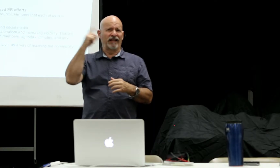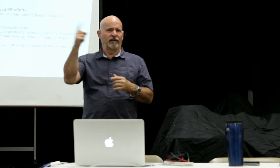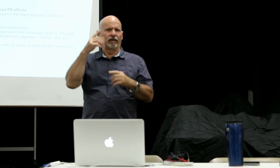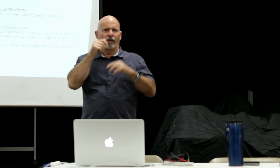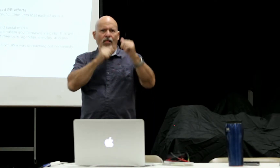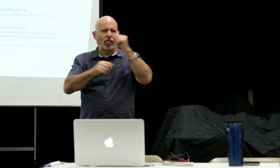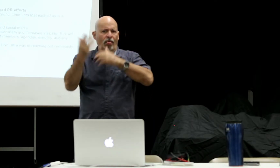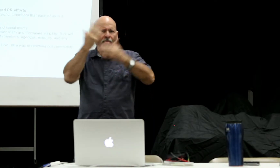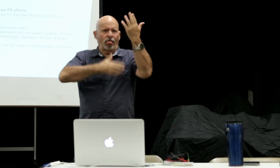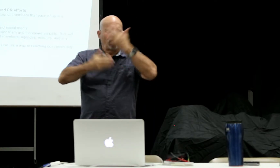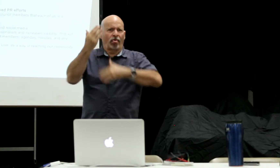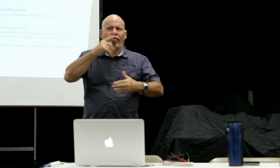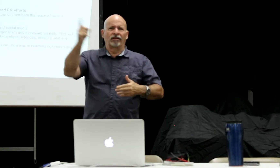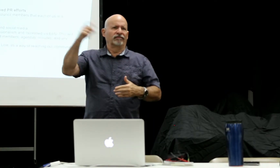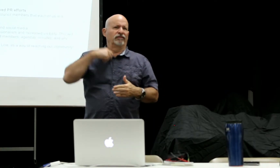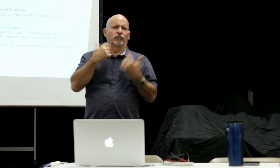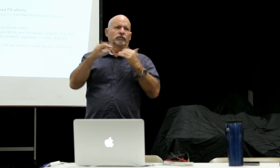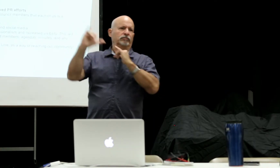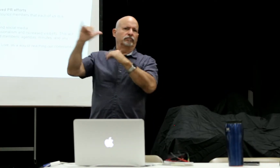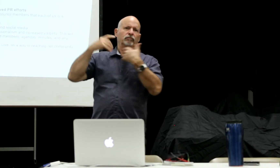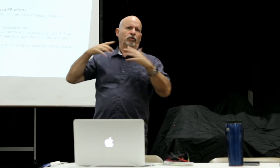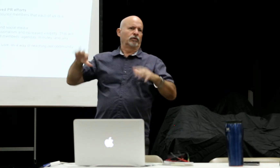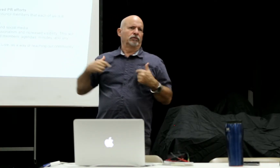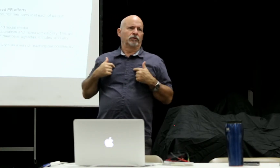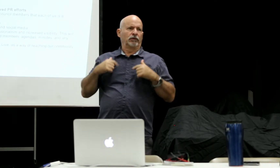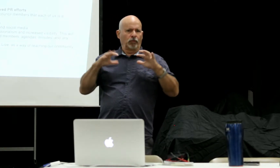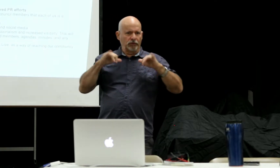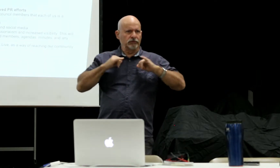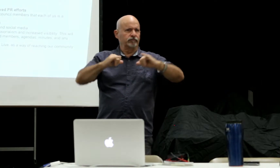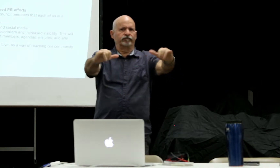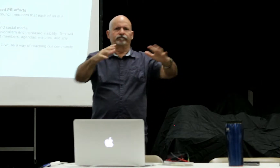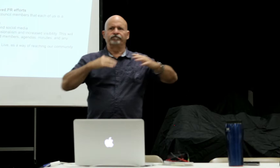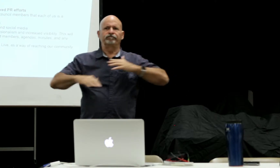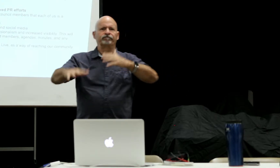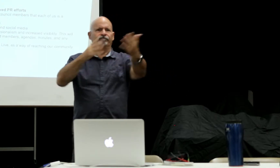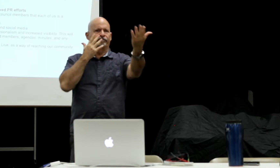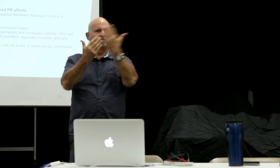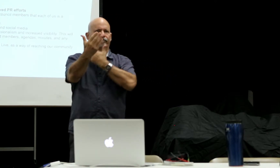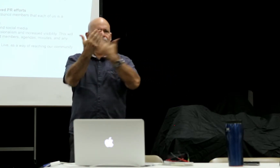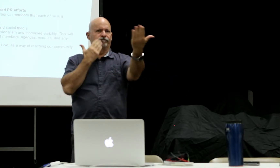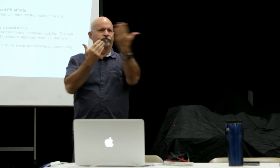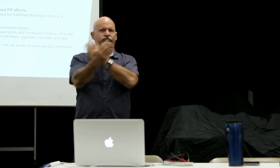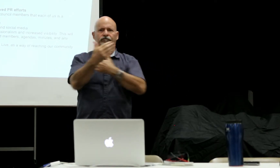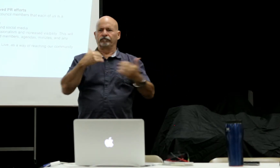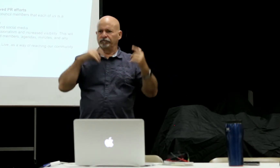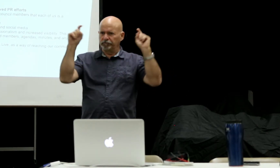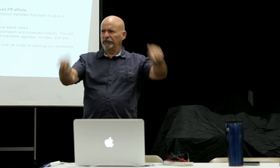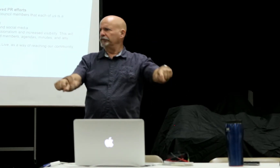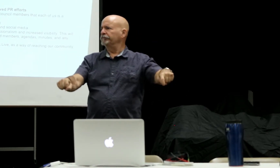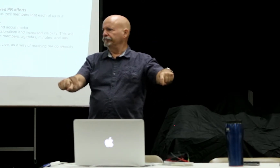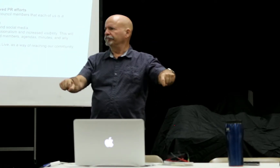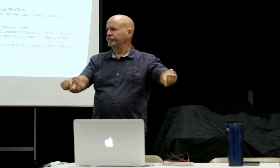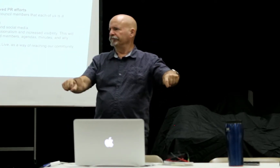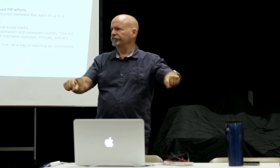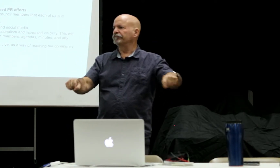That politics can get ugly. A lot of times people aren't transparent with what that is, and we want to make sure that we are